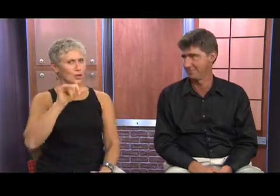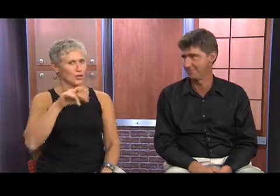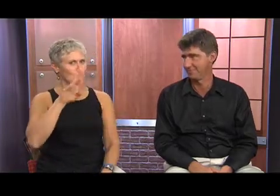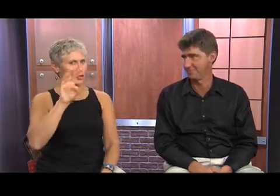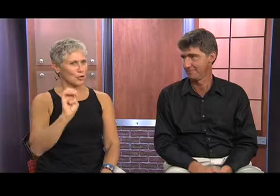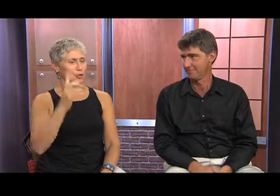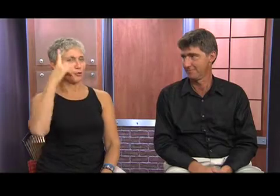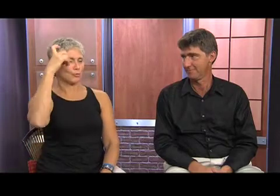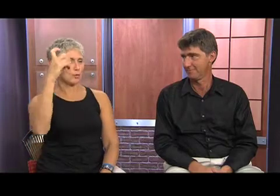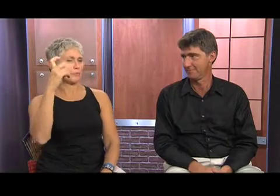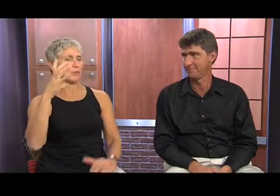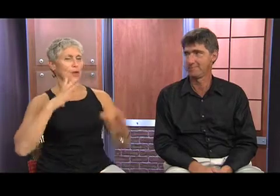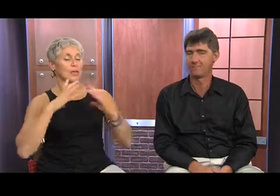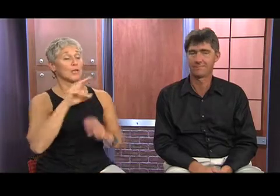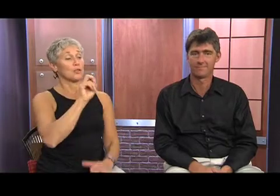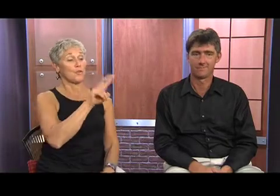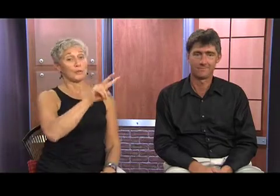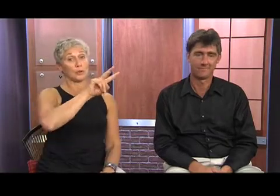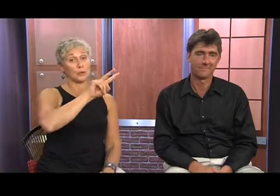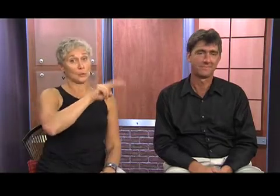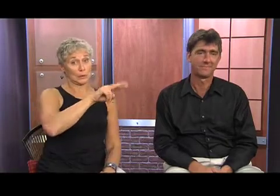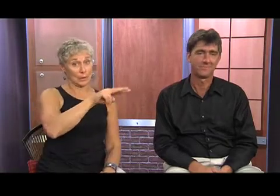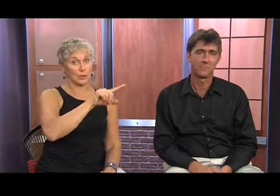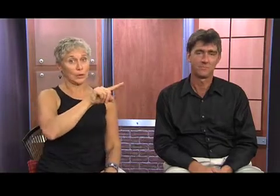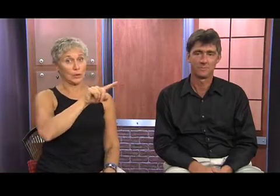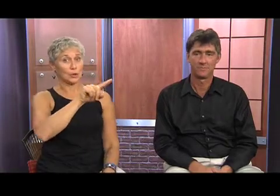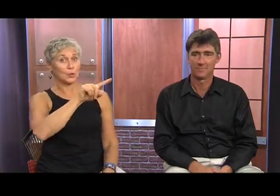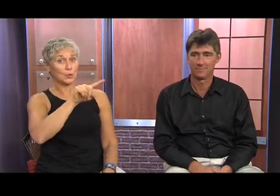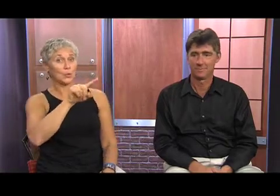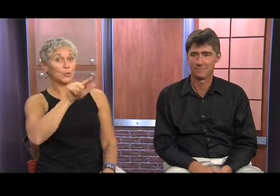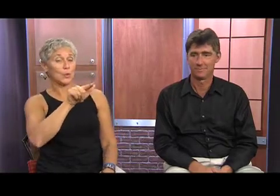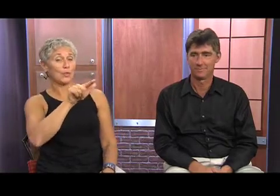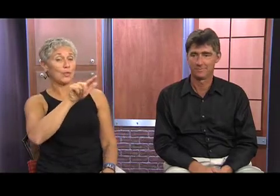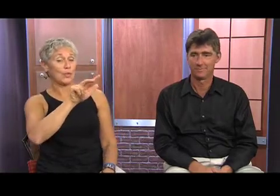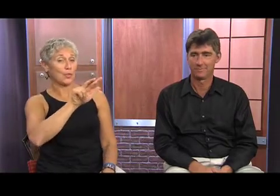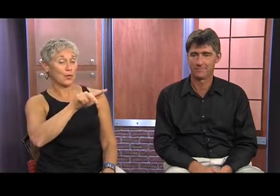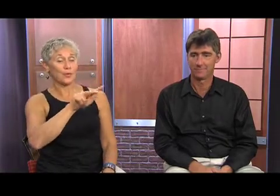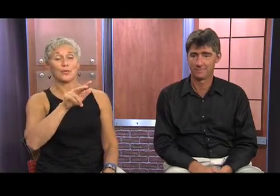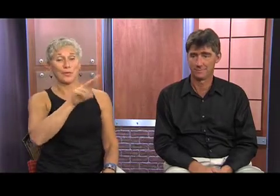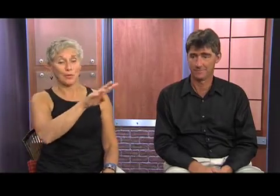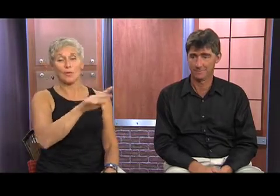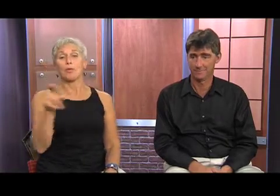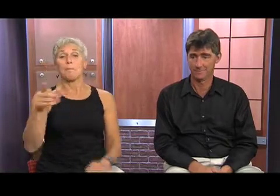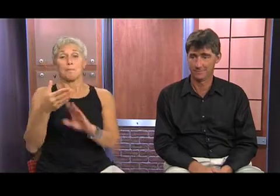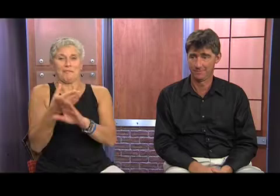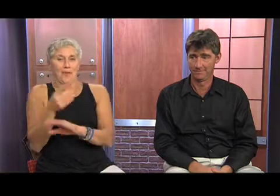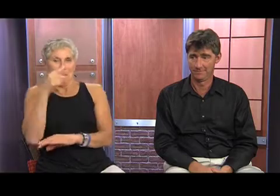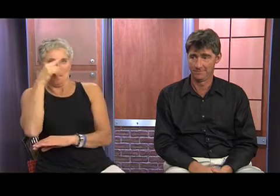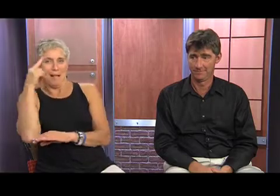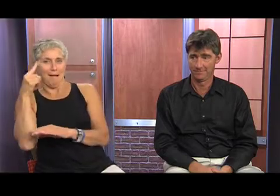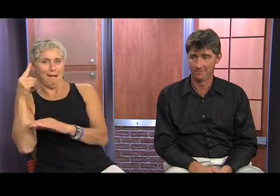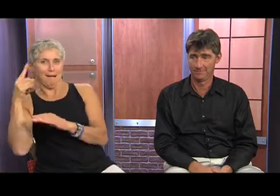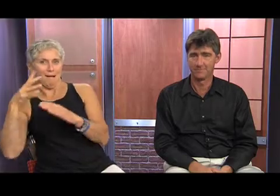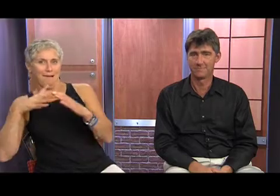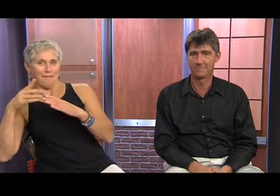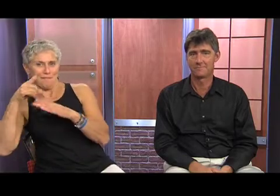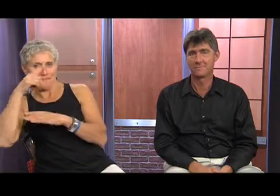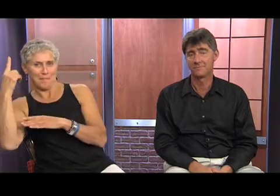November 22nd through 24th. That's the weekend before Black Friday. And because of the visual aspects to this,